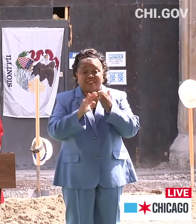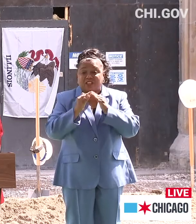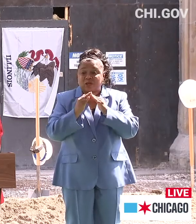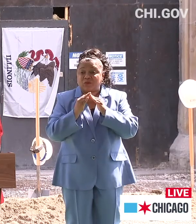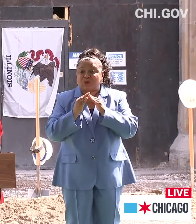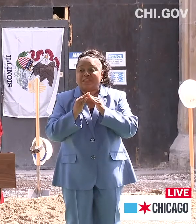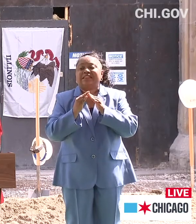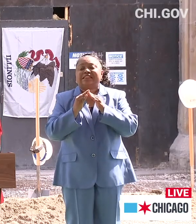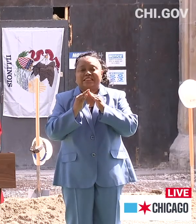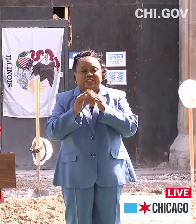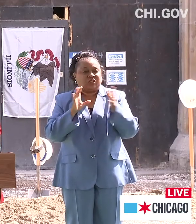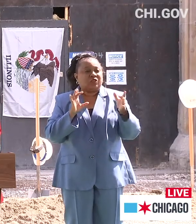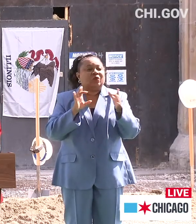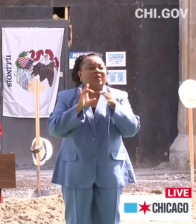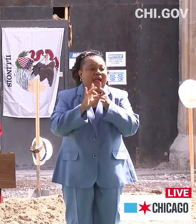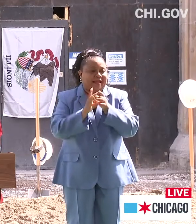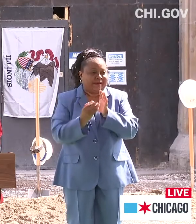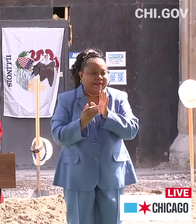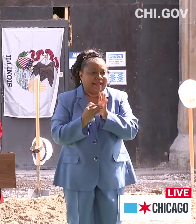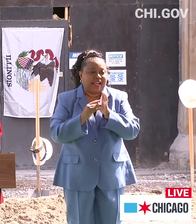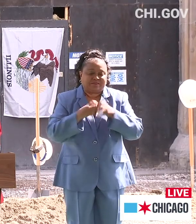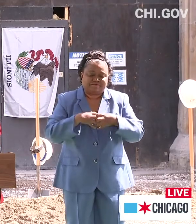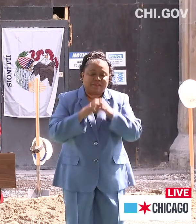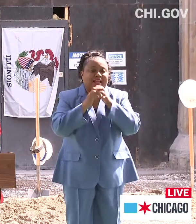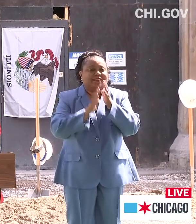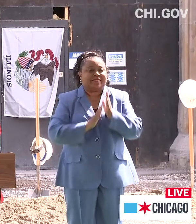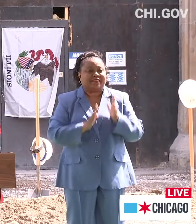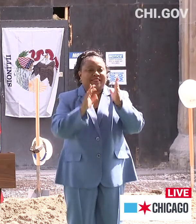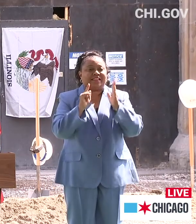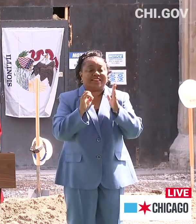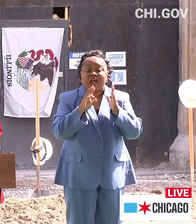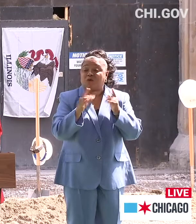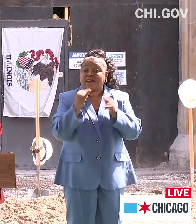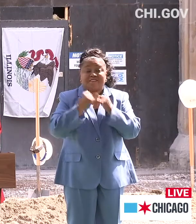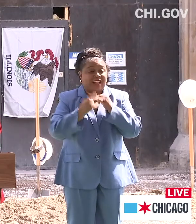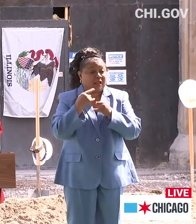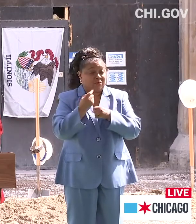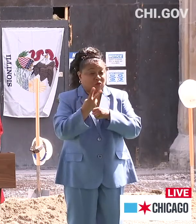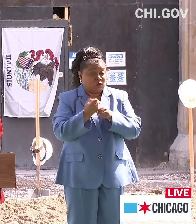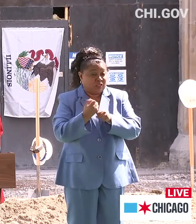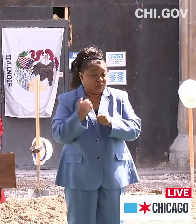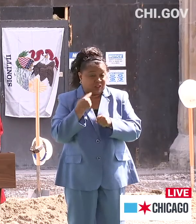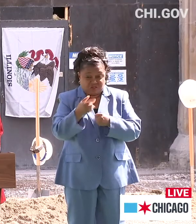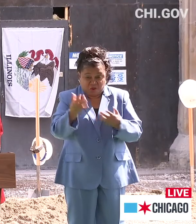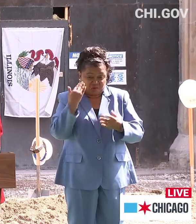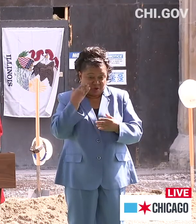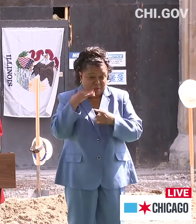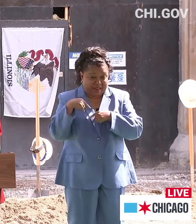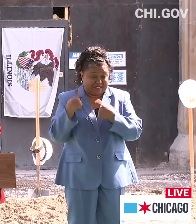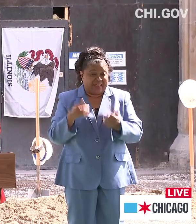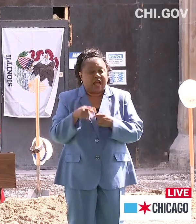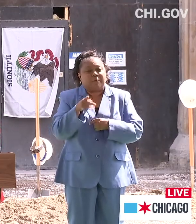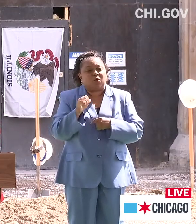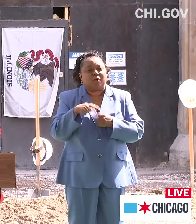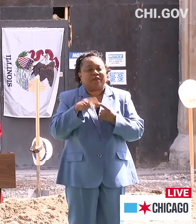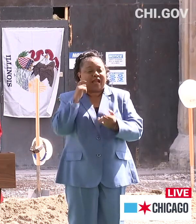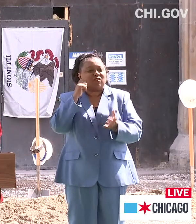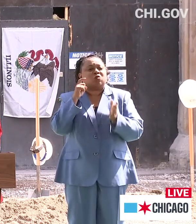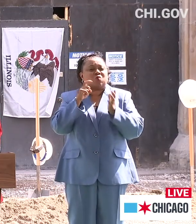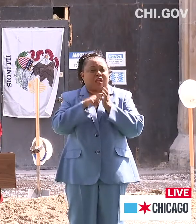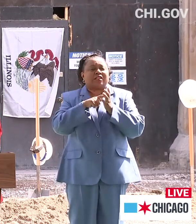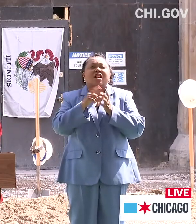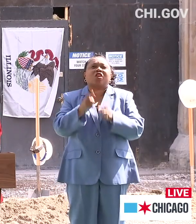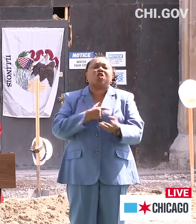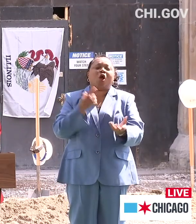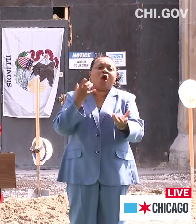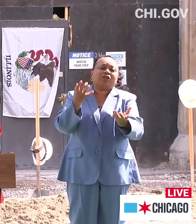community united to rebuild the tower. Finally, a few years ago, as you've all heard by now, Pullman got the recognition that it